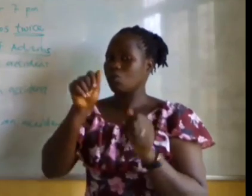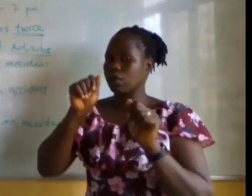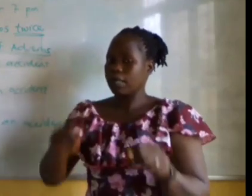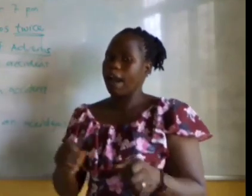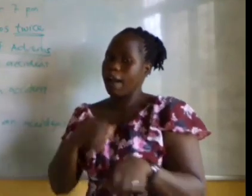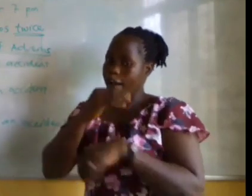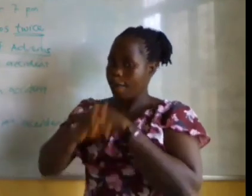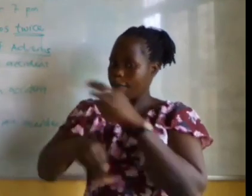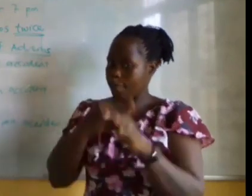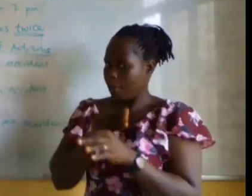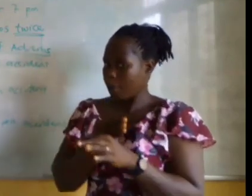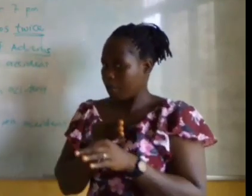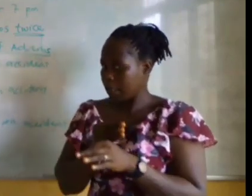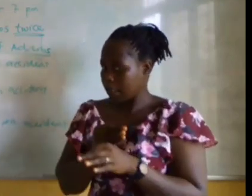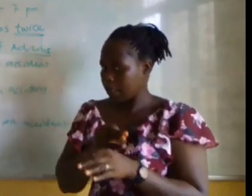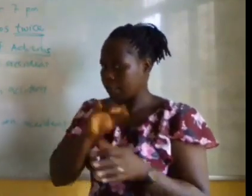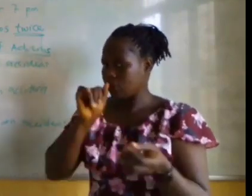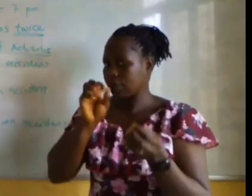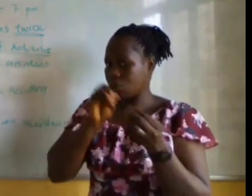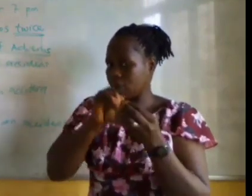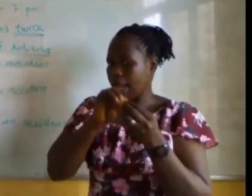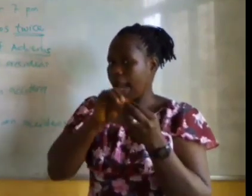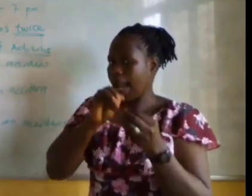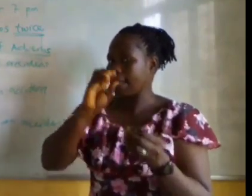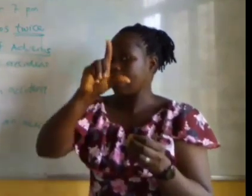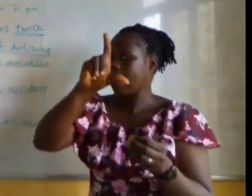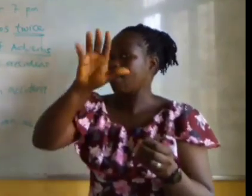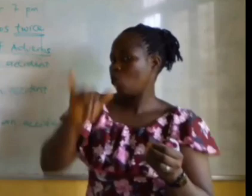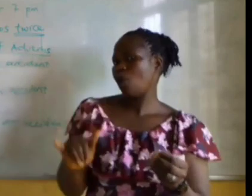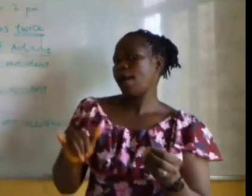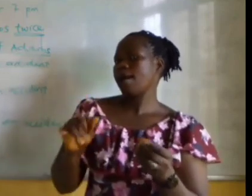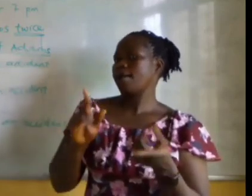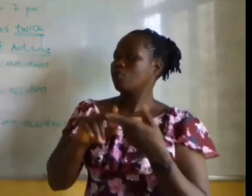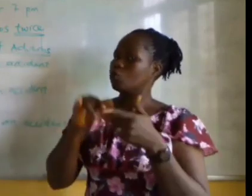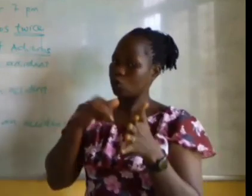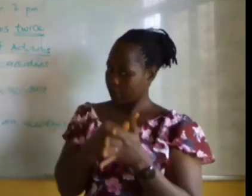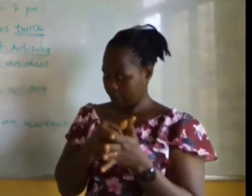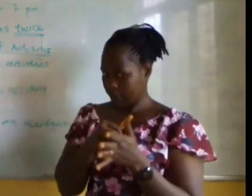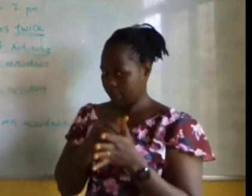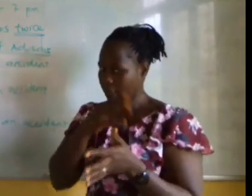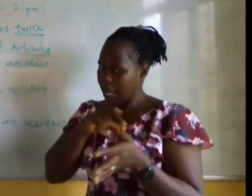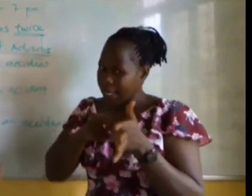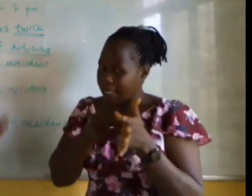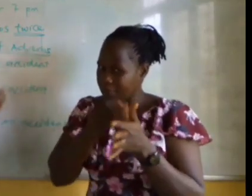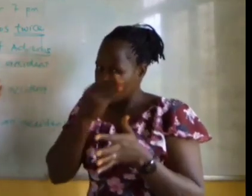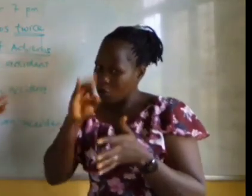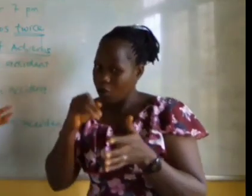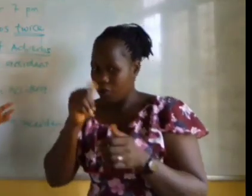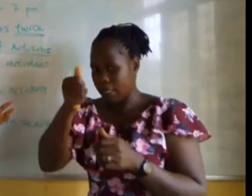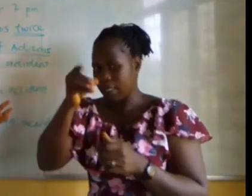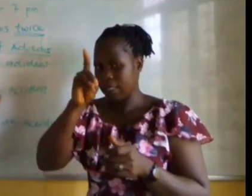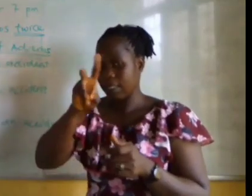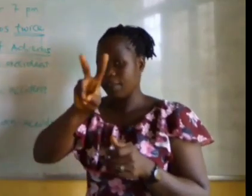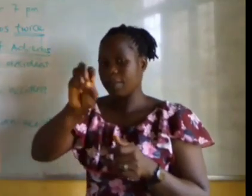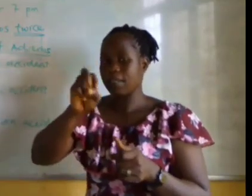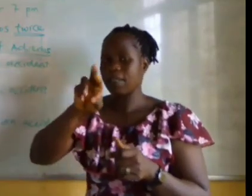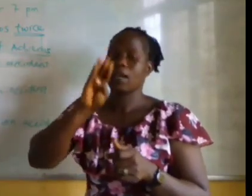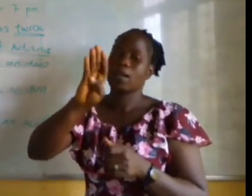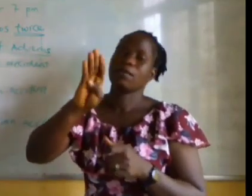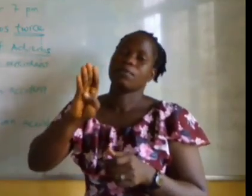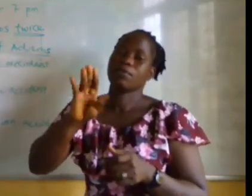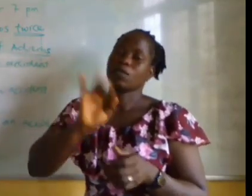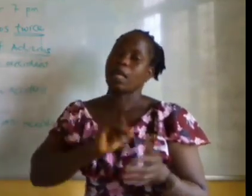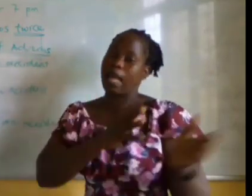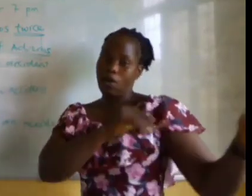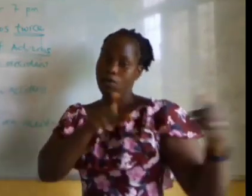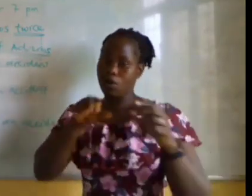the suffix ly to them, then the meaning of adverb. With this explanation, I hope you